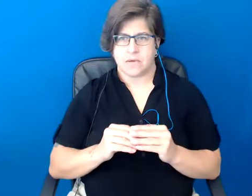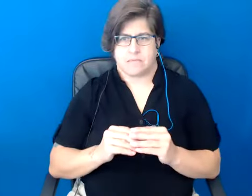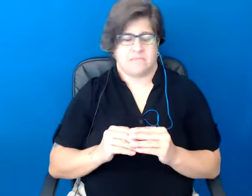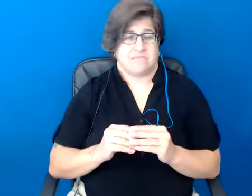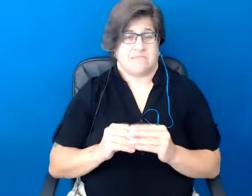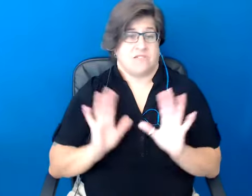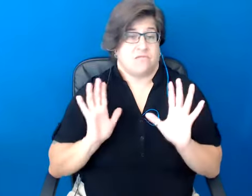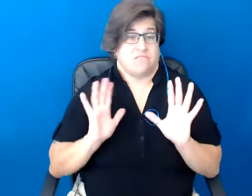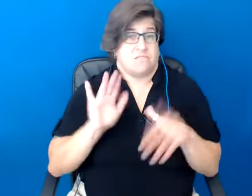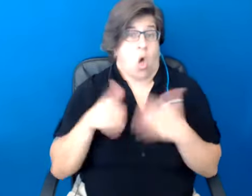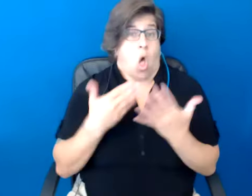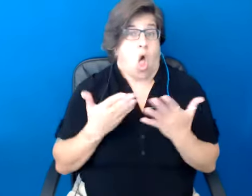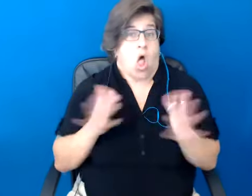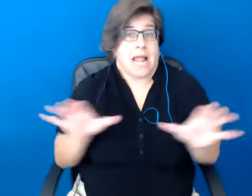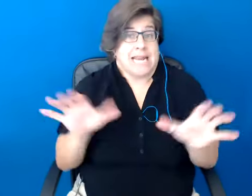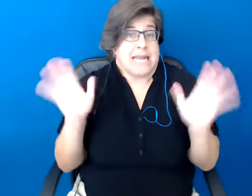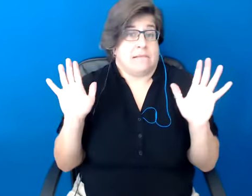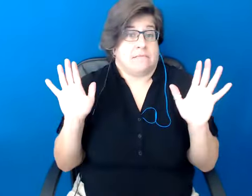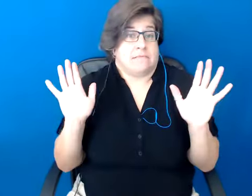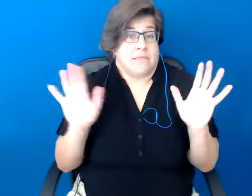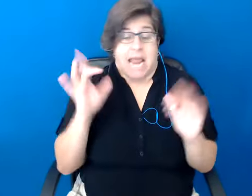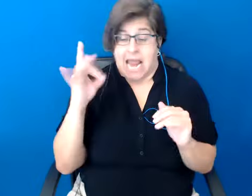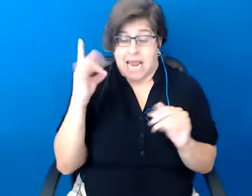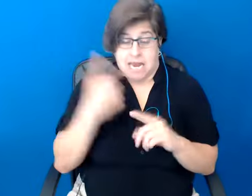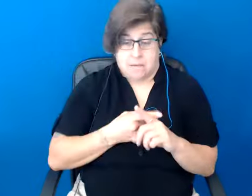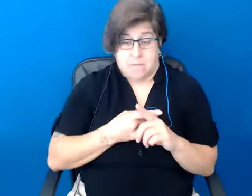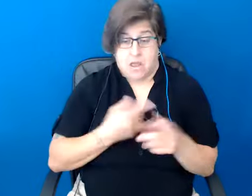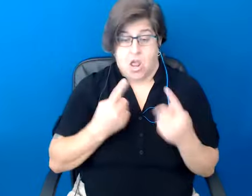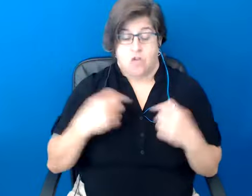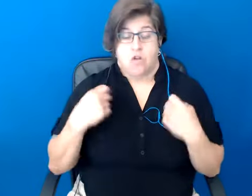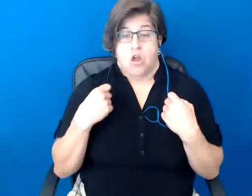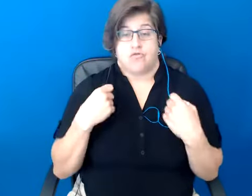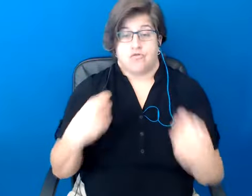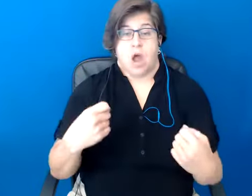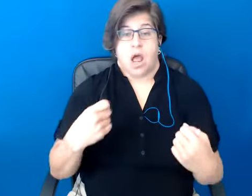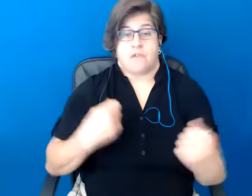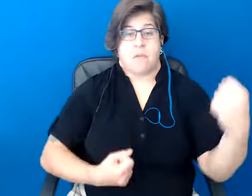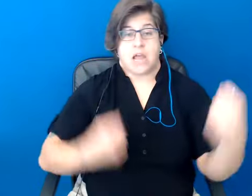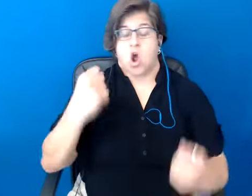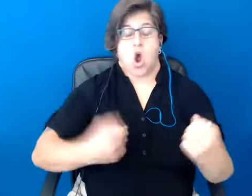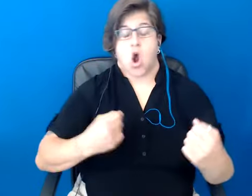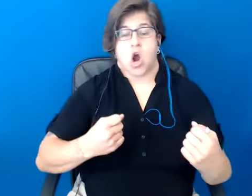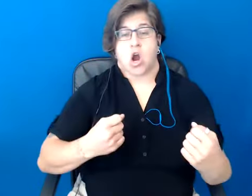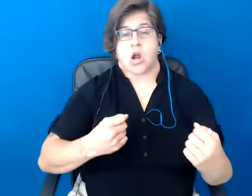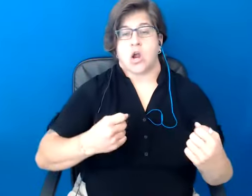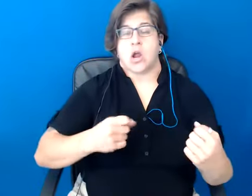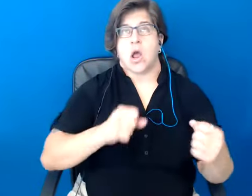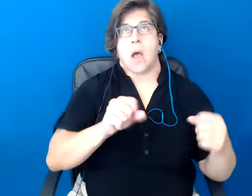18 months, not drinking and going to meetings, find out where the next conference or party was all I really did. And at